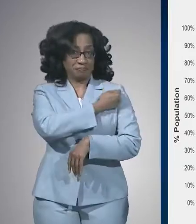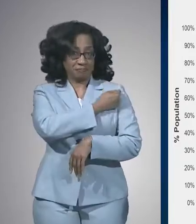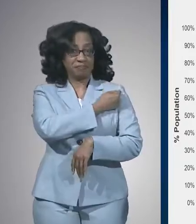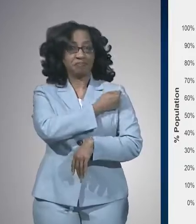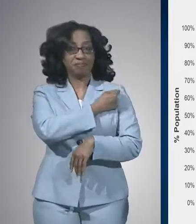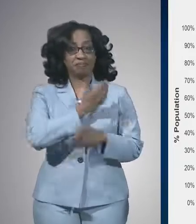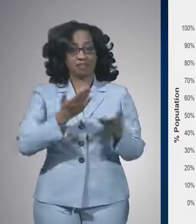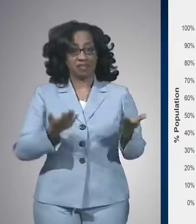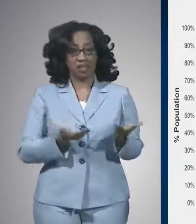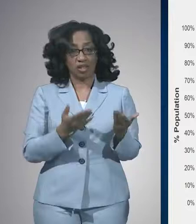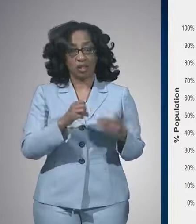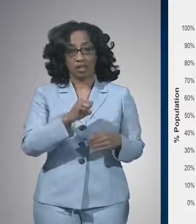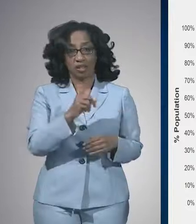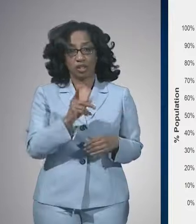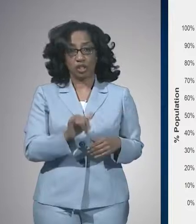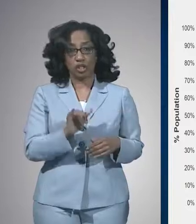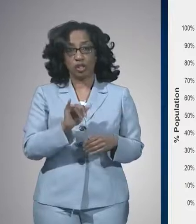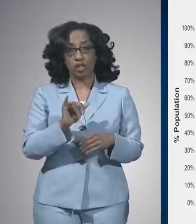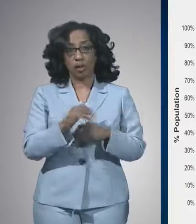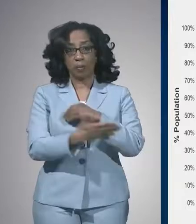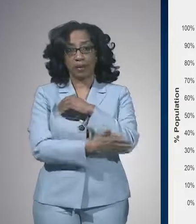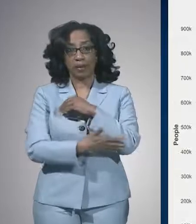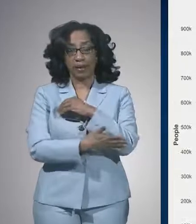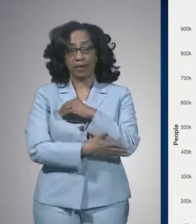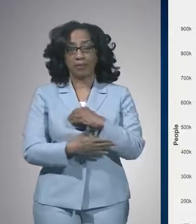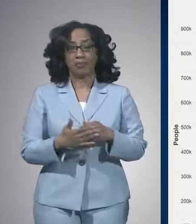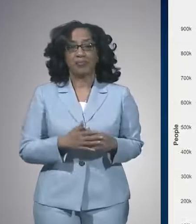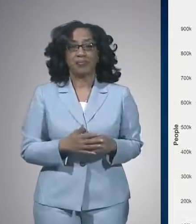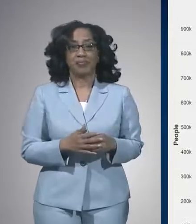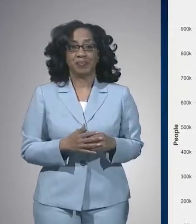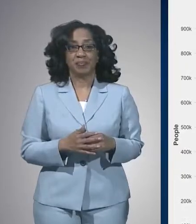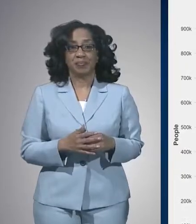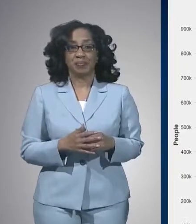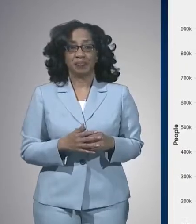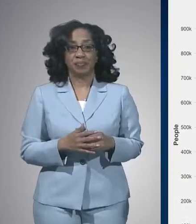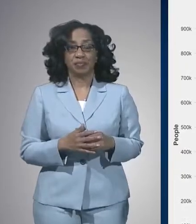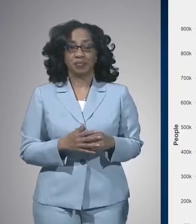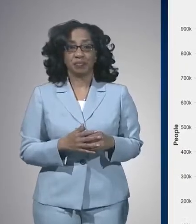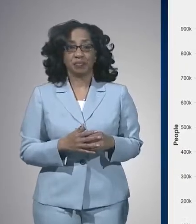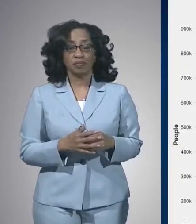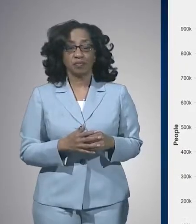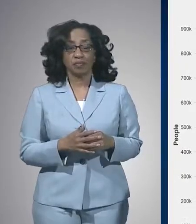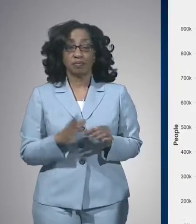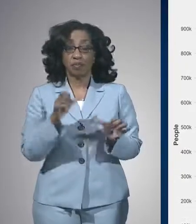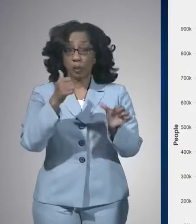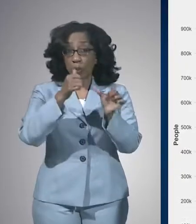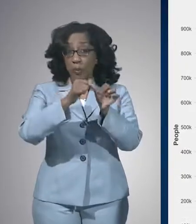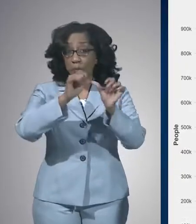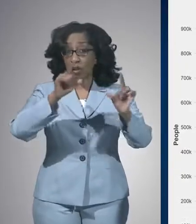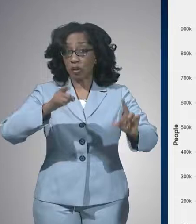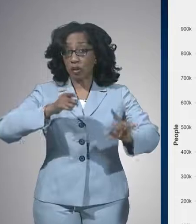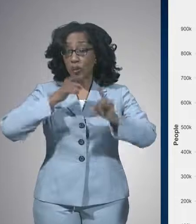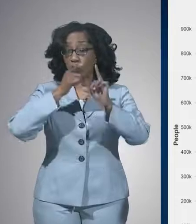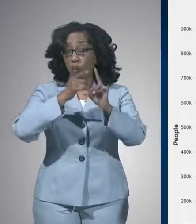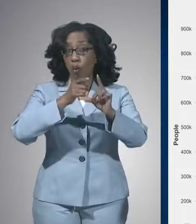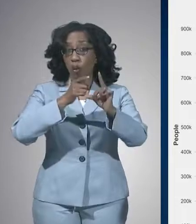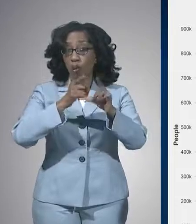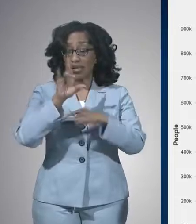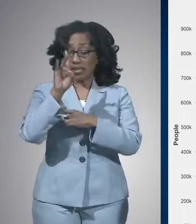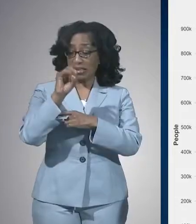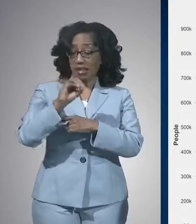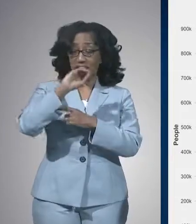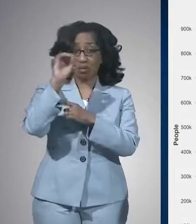vaccinated here in Shelby County so far. Next slide. Remember, the goal is to have at least 70% of